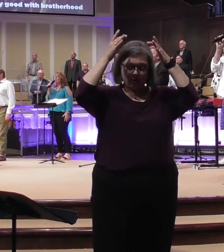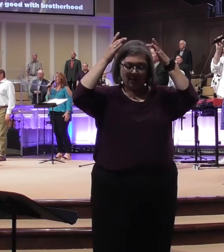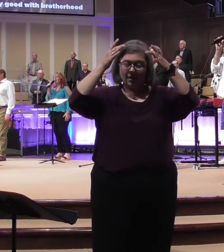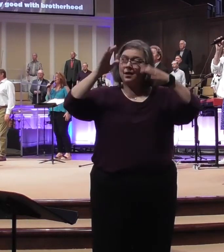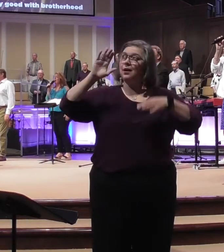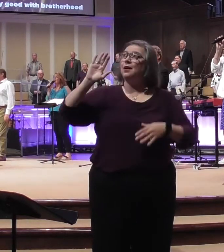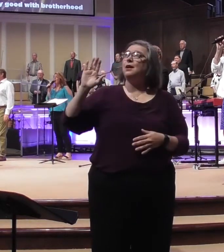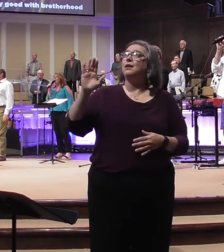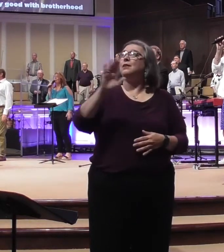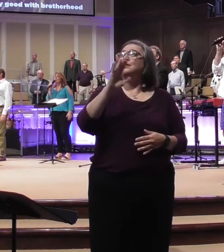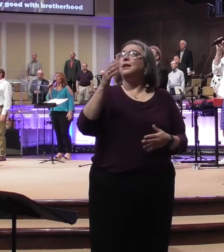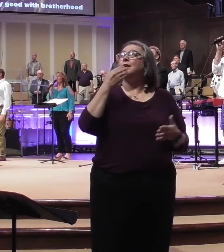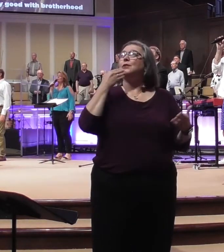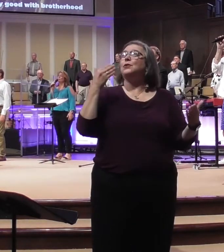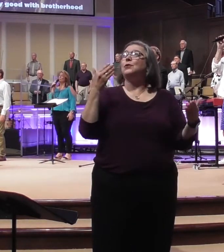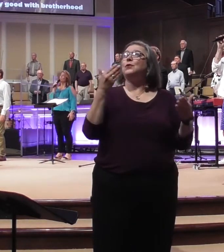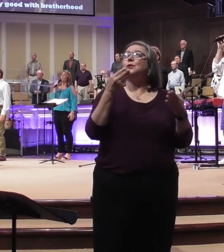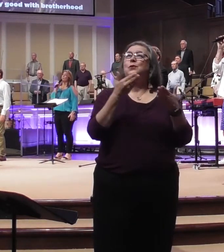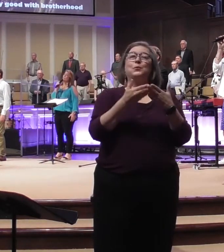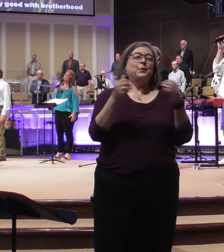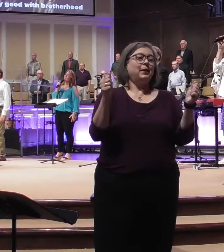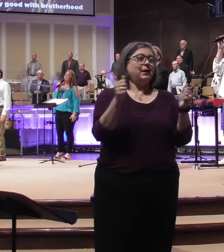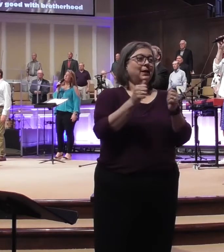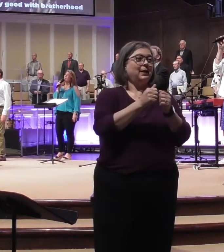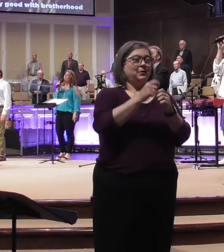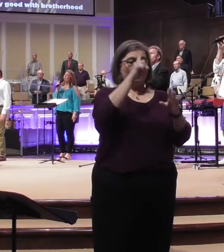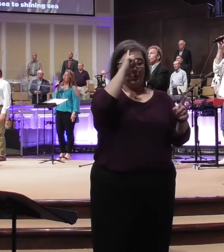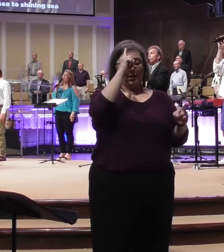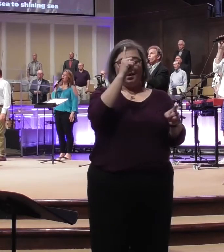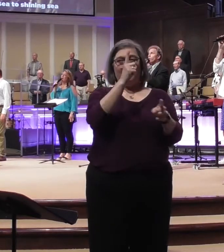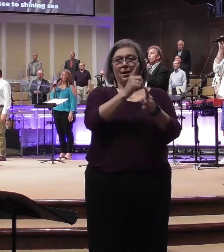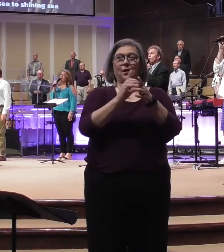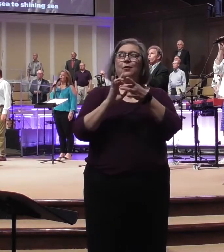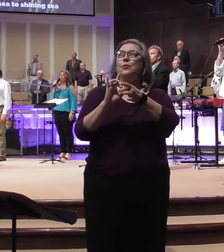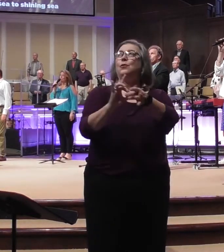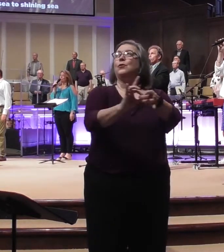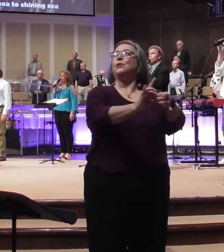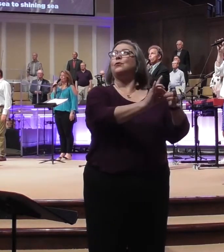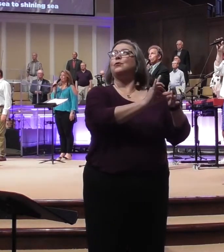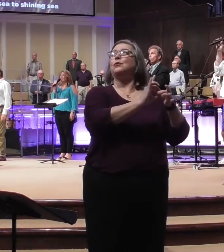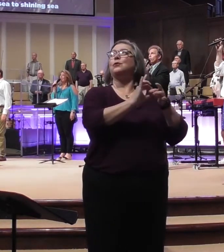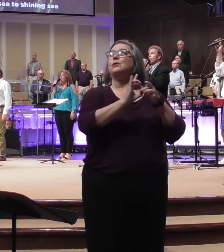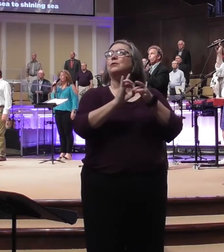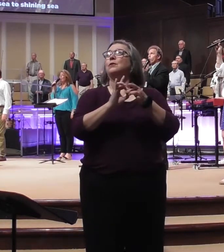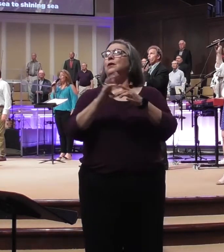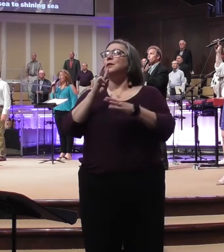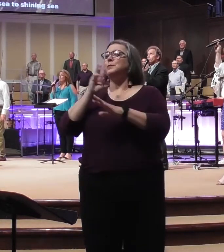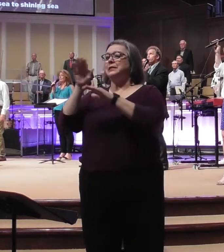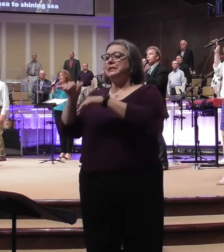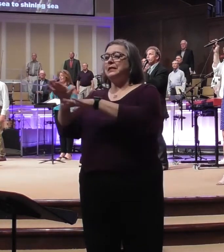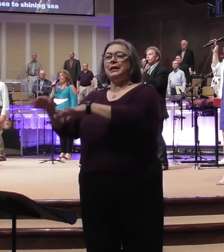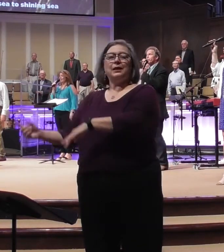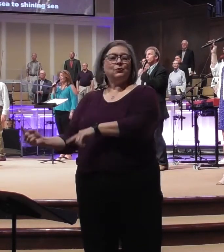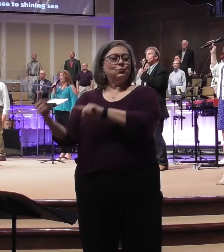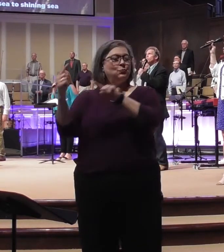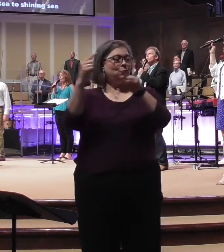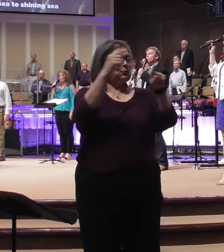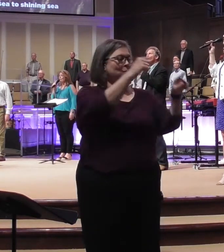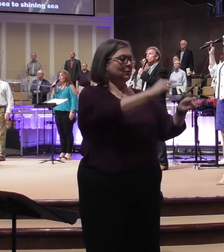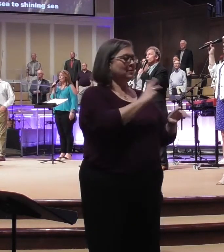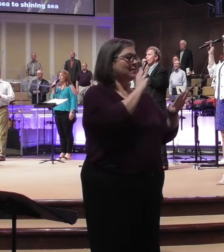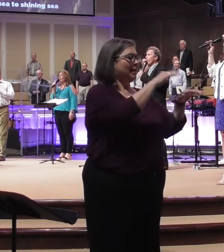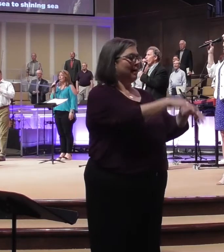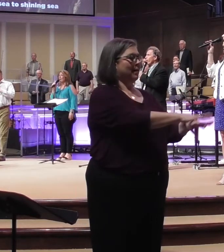and crown thy good with brotherhood from sea to